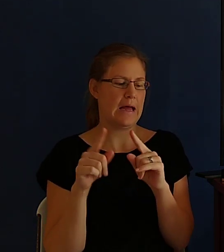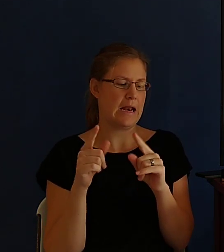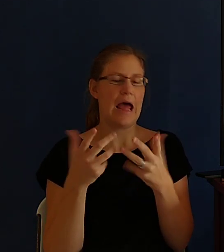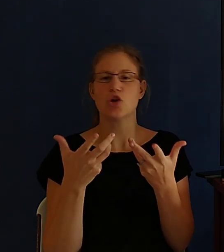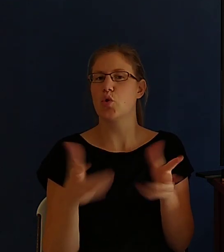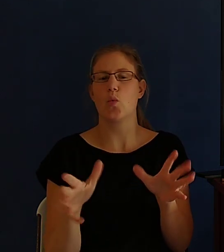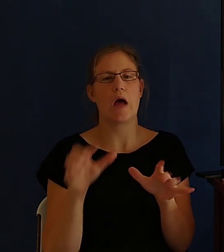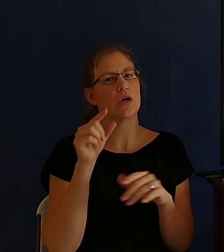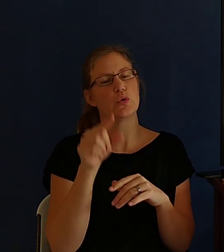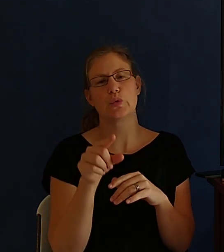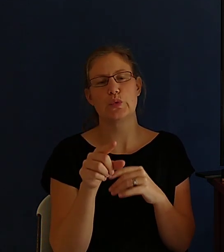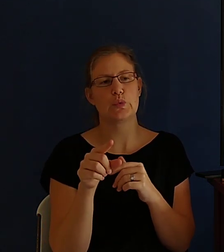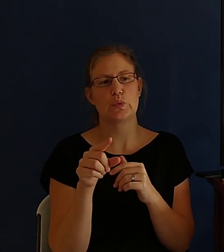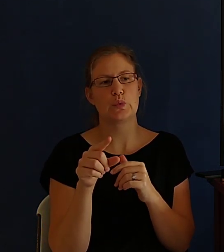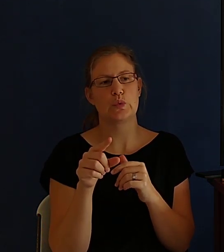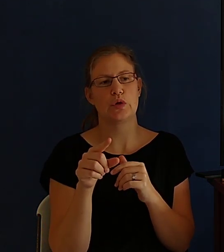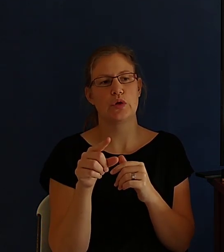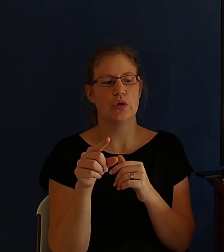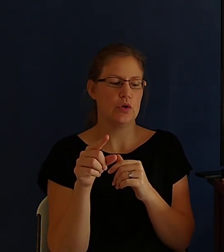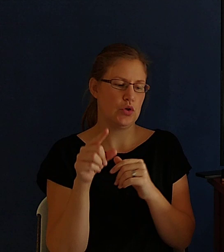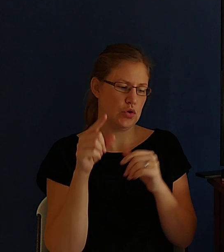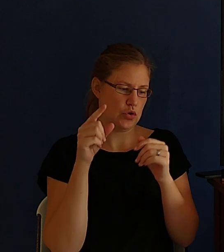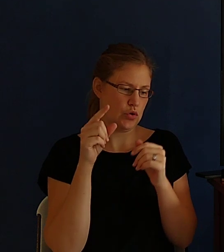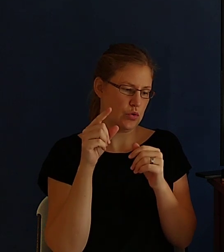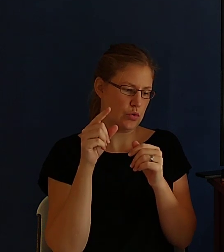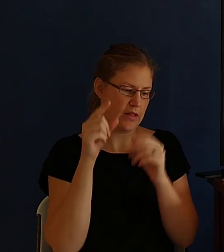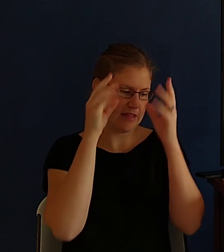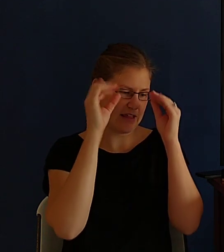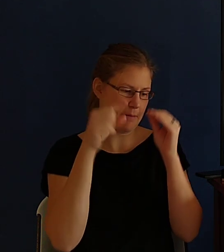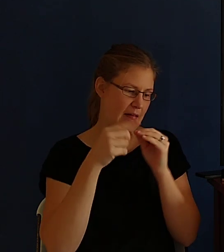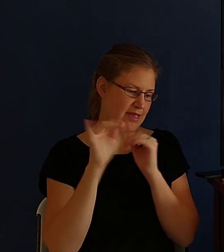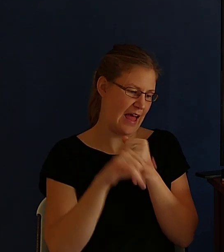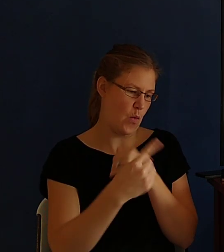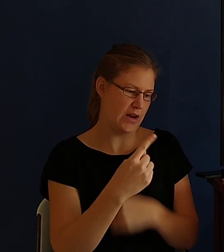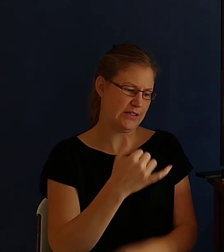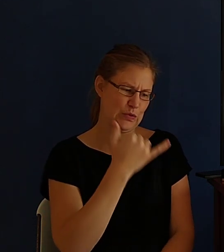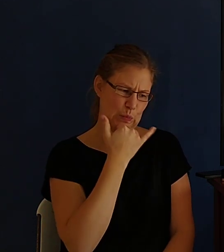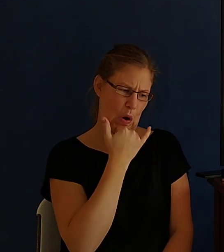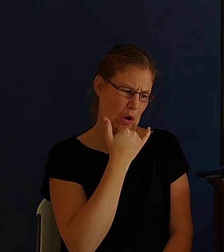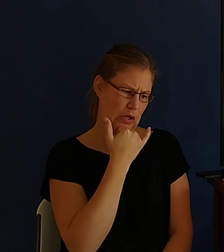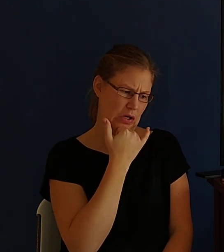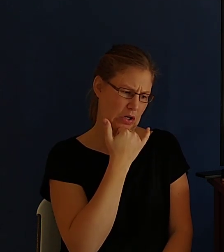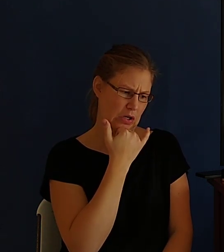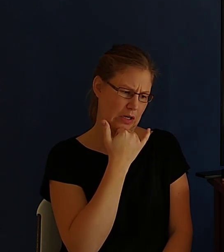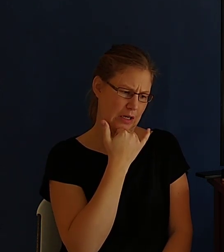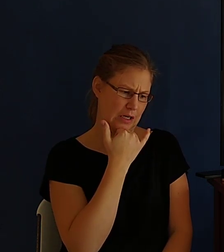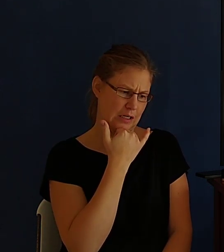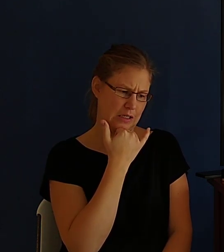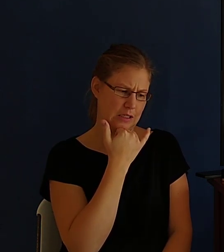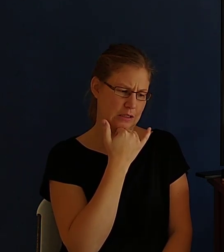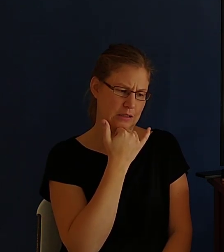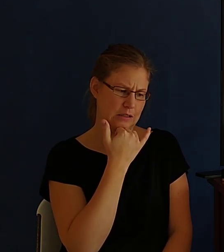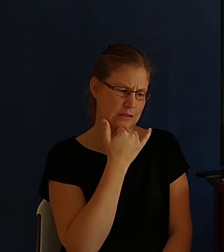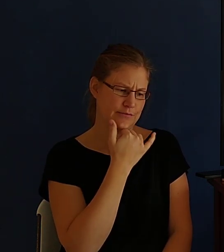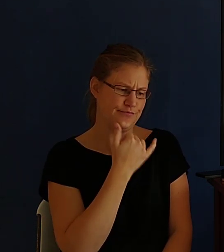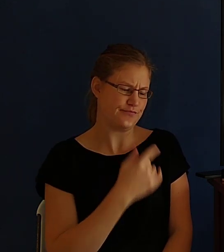you to consider this one. This is wrong. Okay, so now we